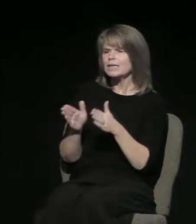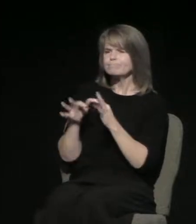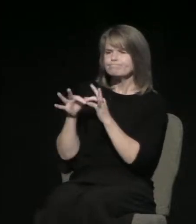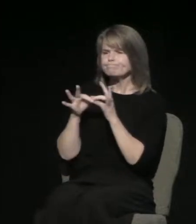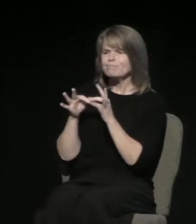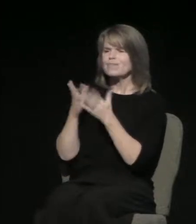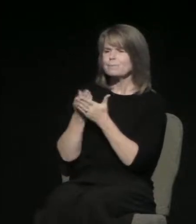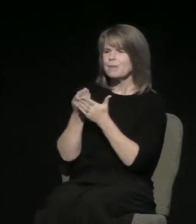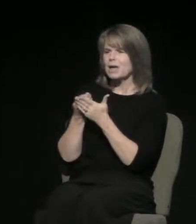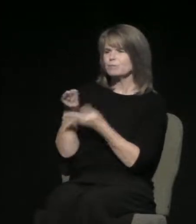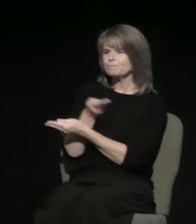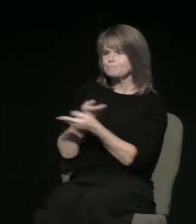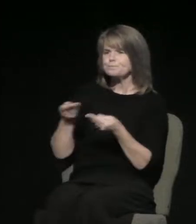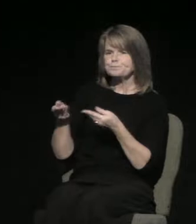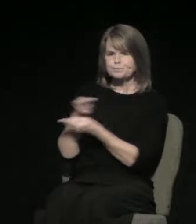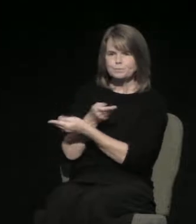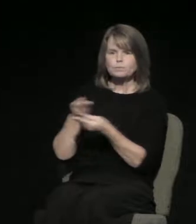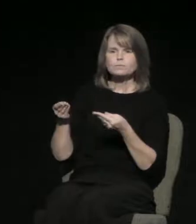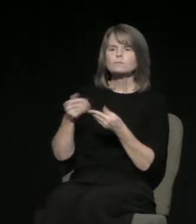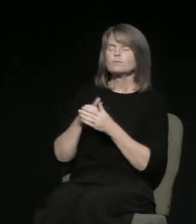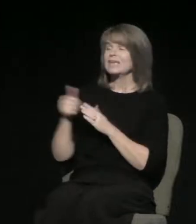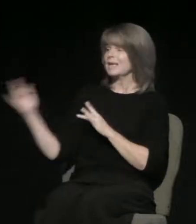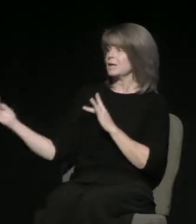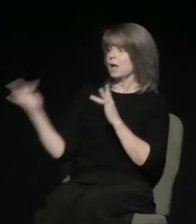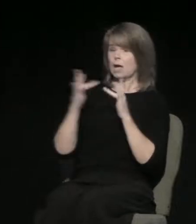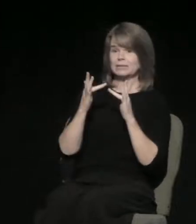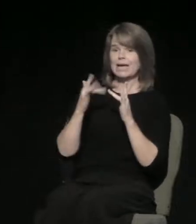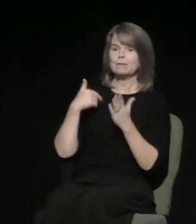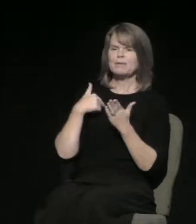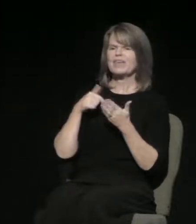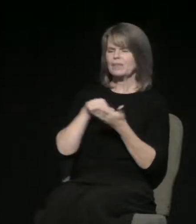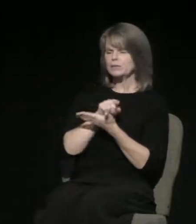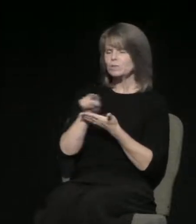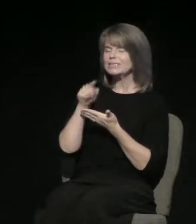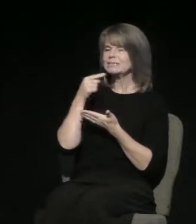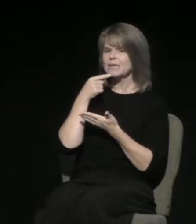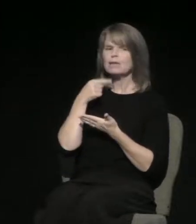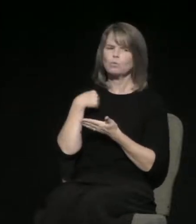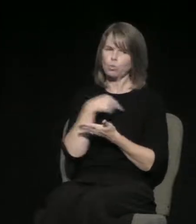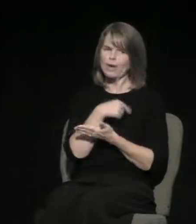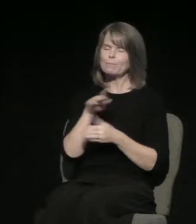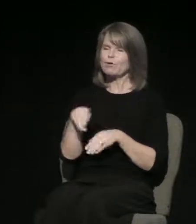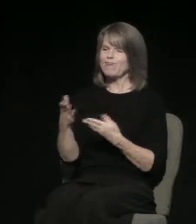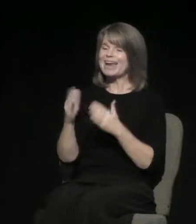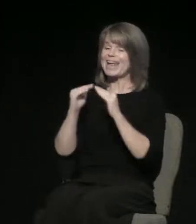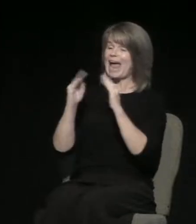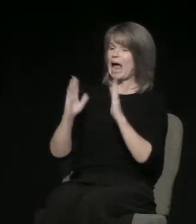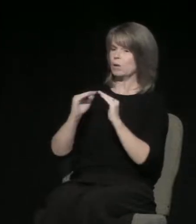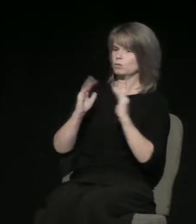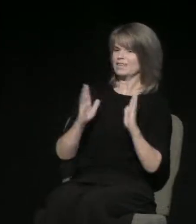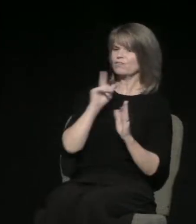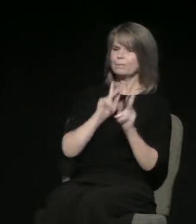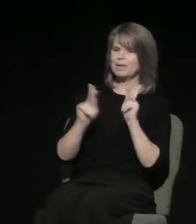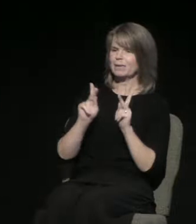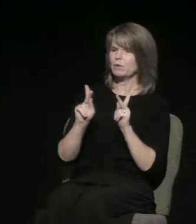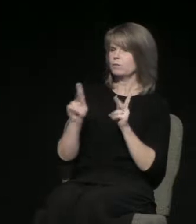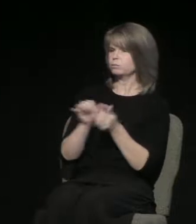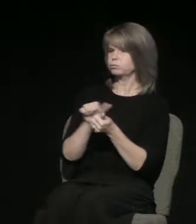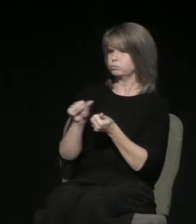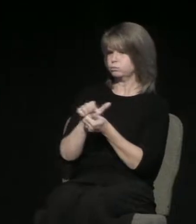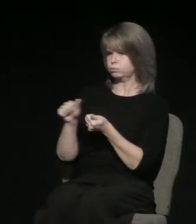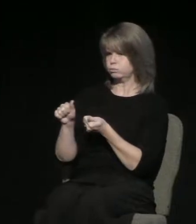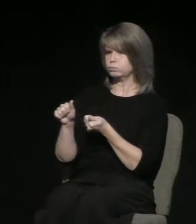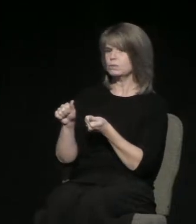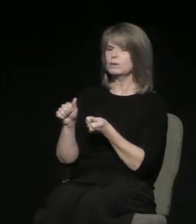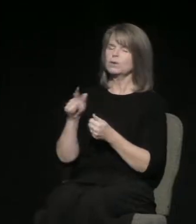mine And called this week And he said, hey We're providing housing for people And just wanted me to express to our body How much that they appreciated our